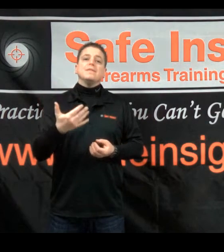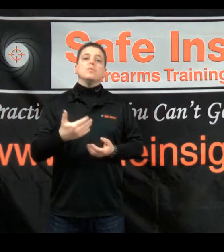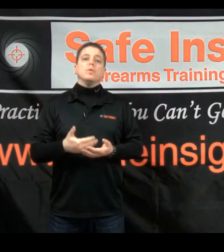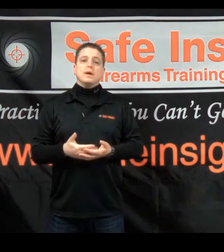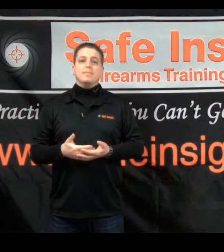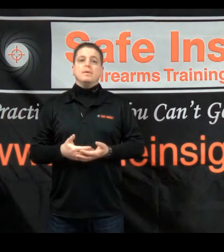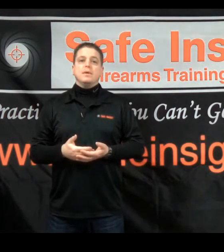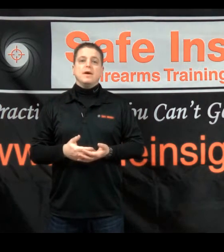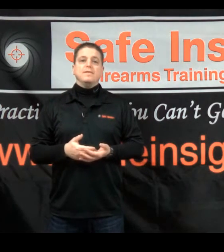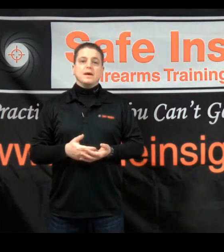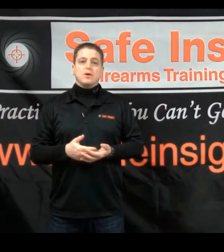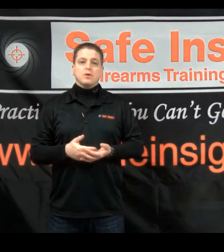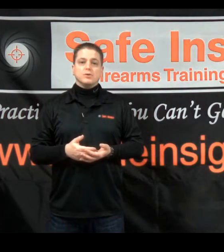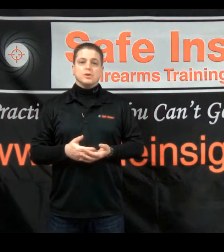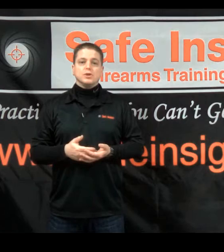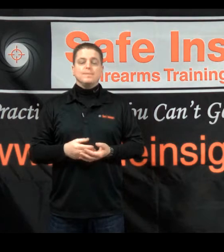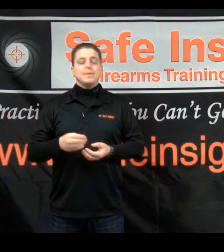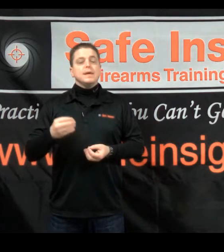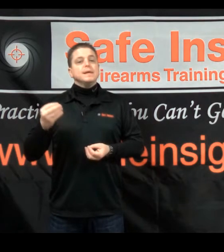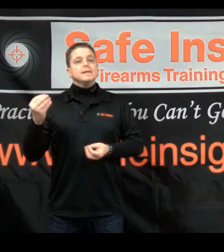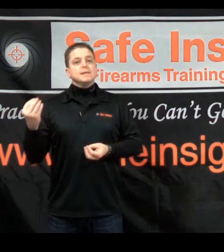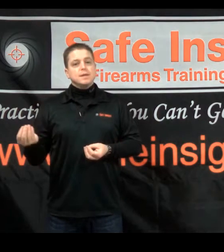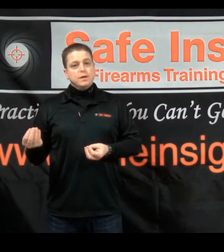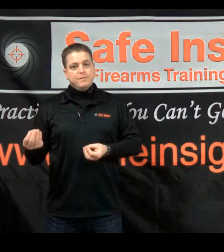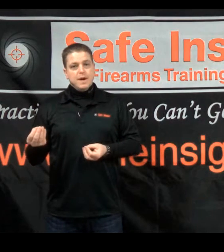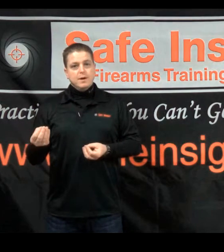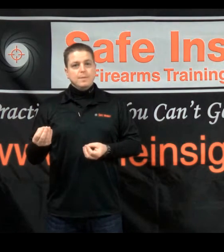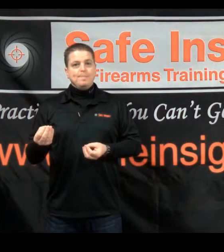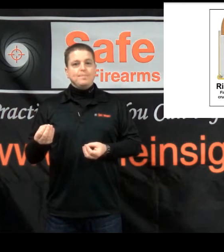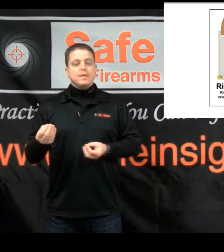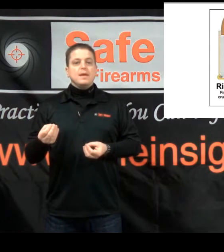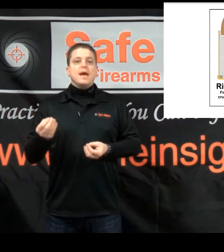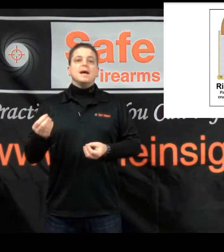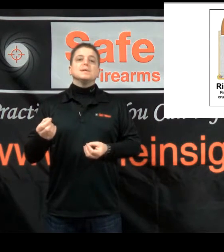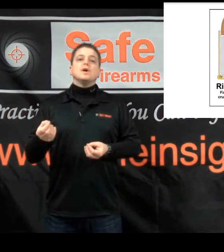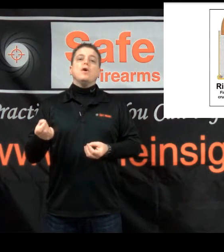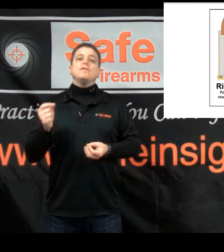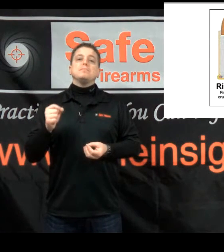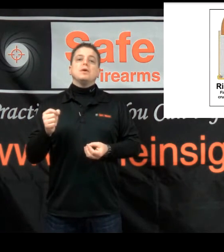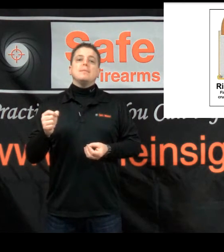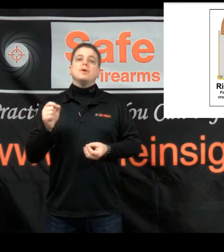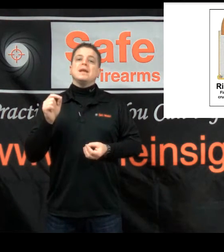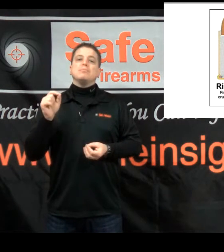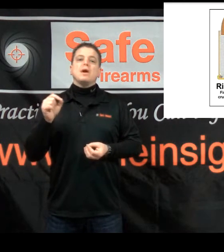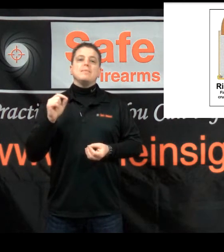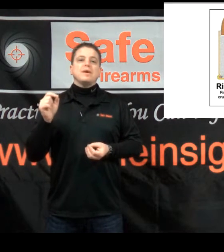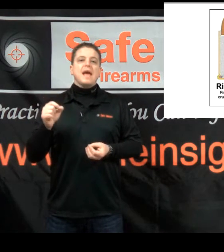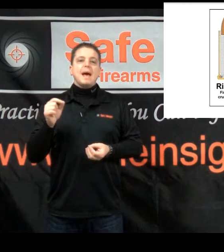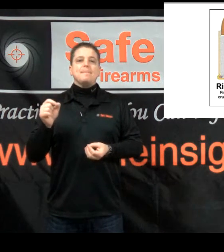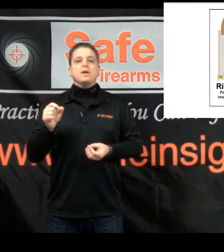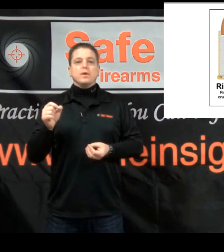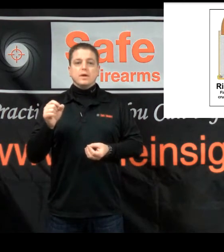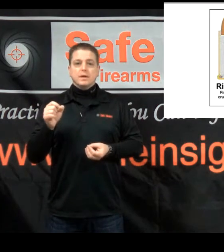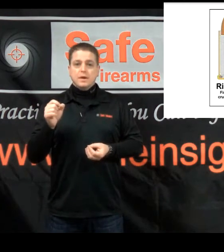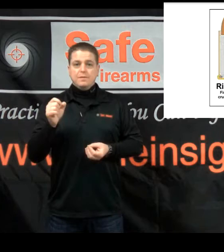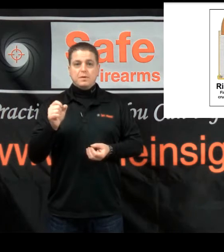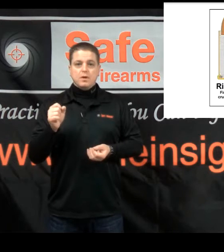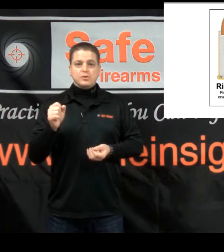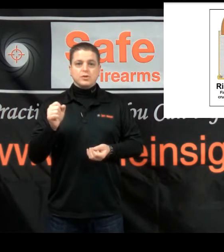the rim of that cartridge. Centerfire has all of the primer in a primer cap area of the cartridge,